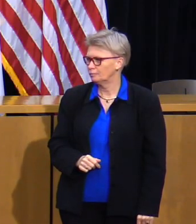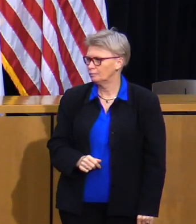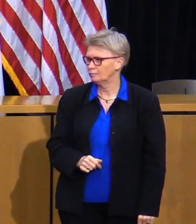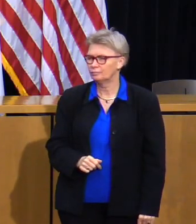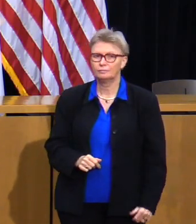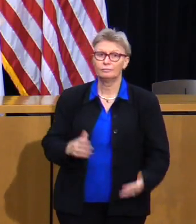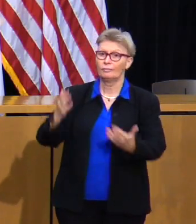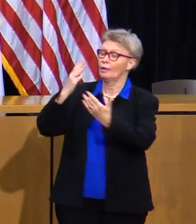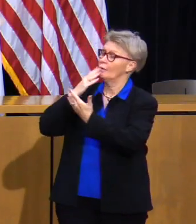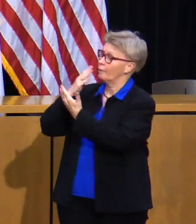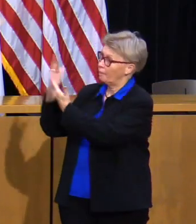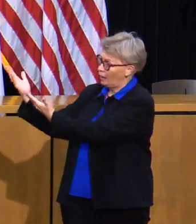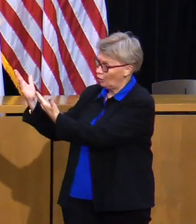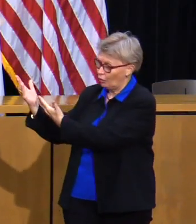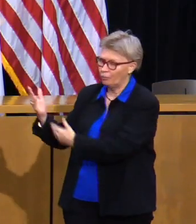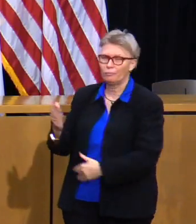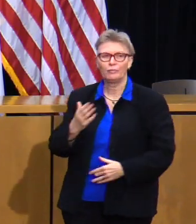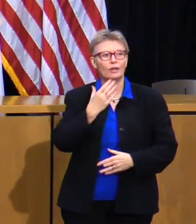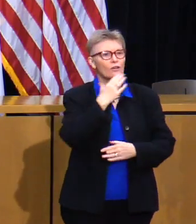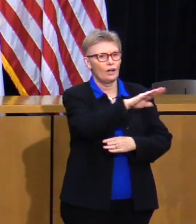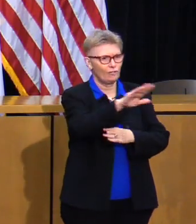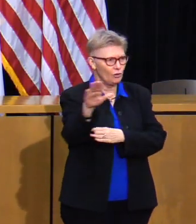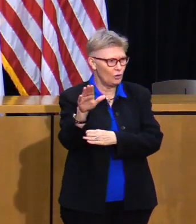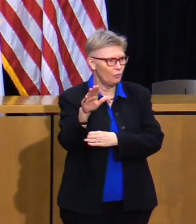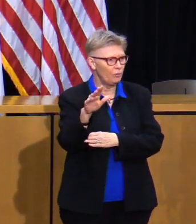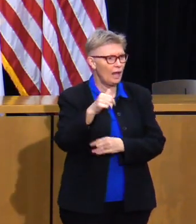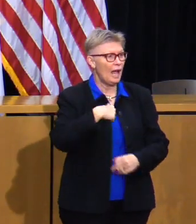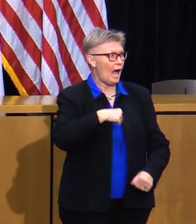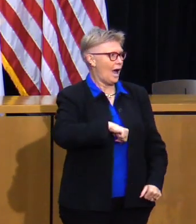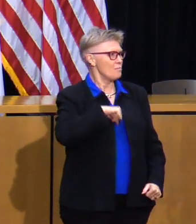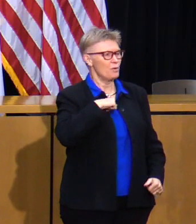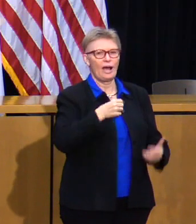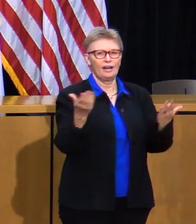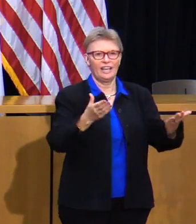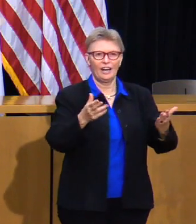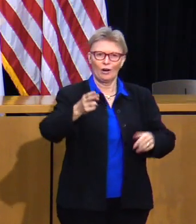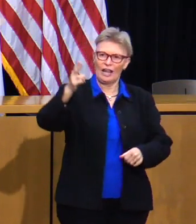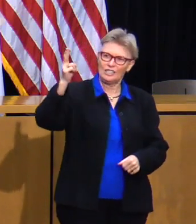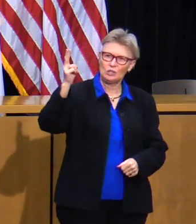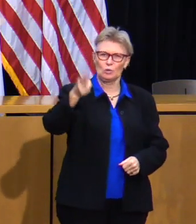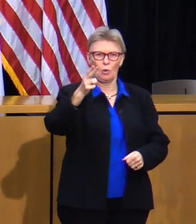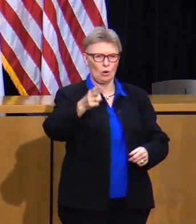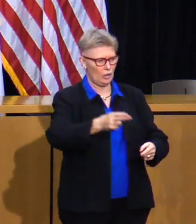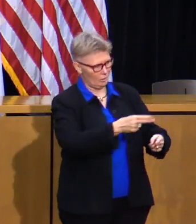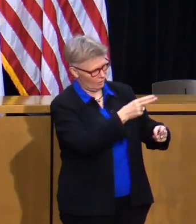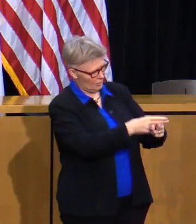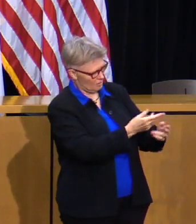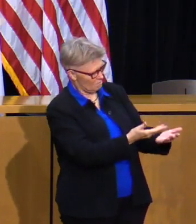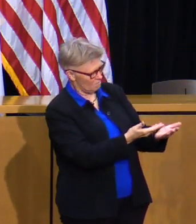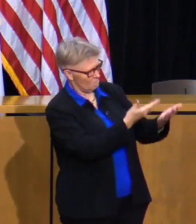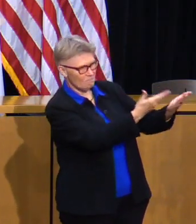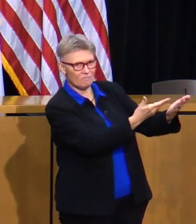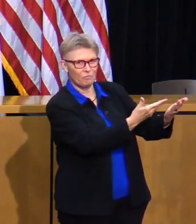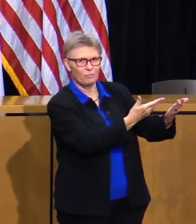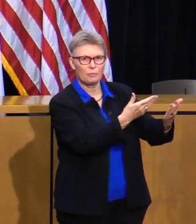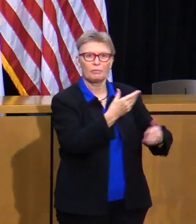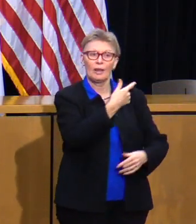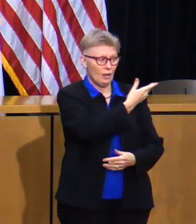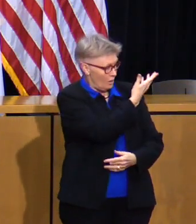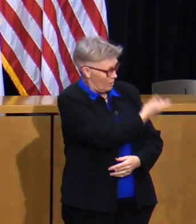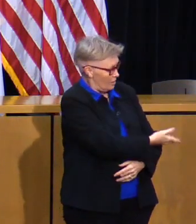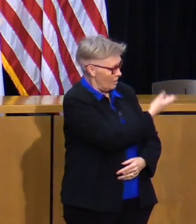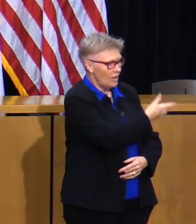Thank you, Governor, and good afternoon. I am proud to be here for this historic nomination. Justice Wendlandt is a